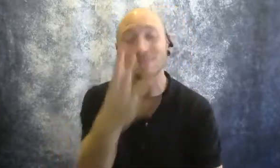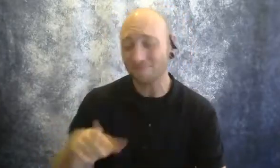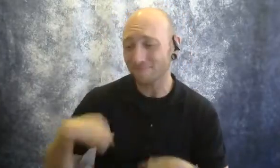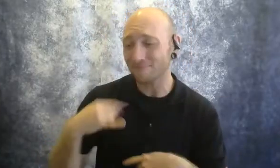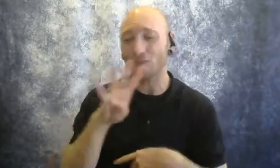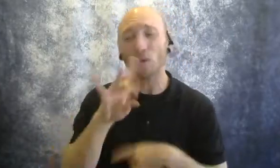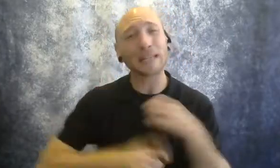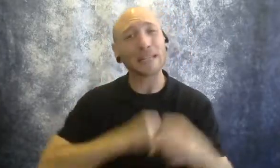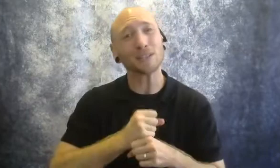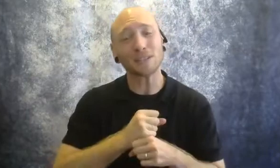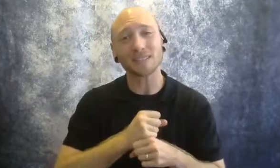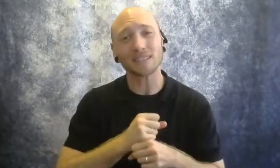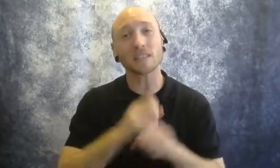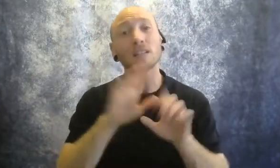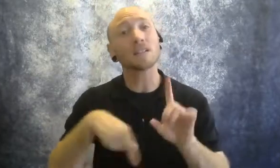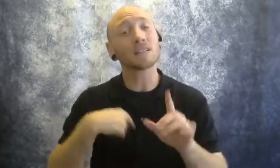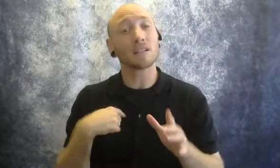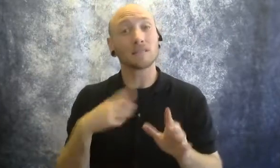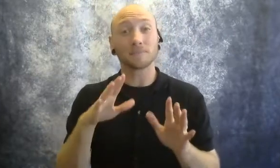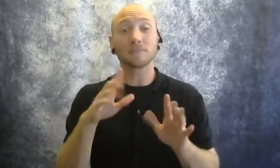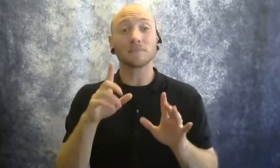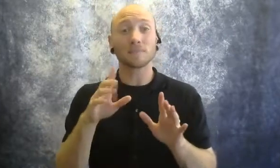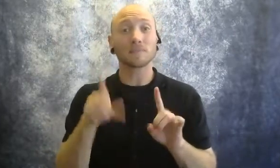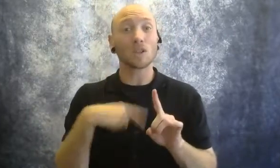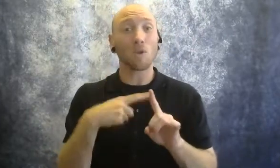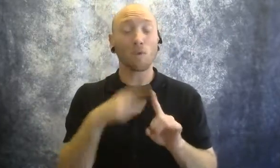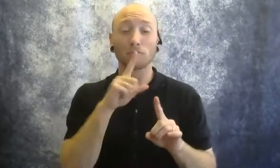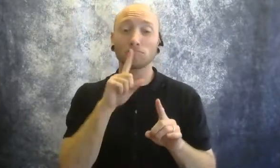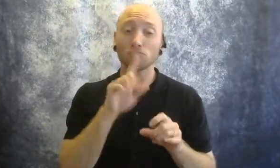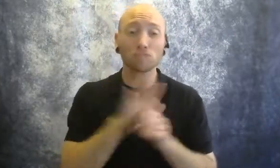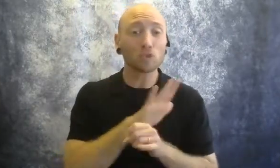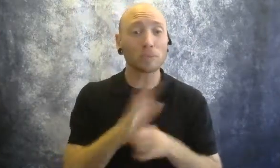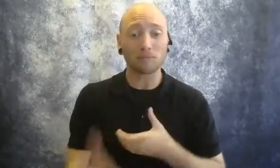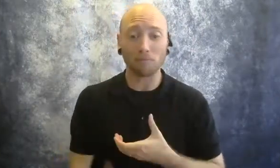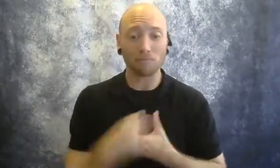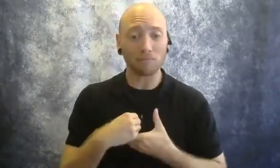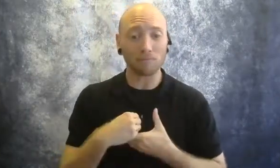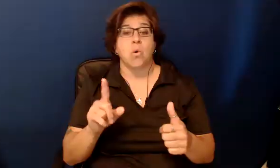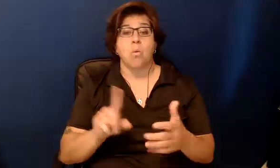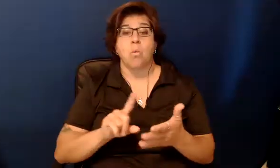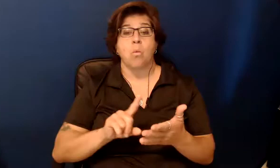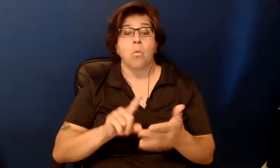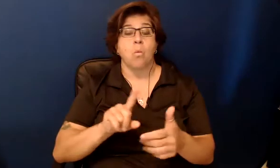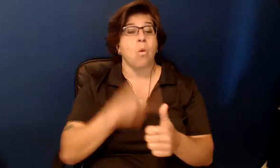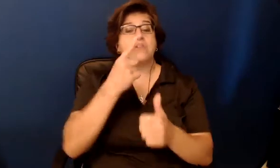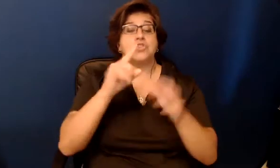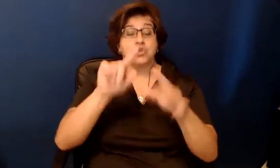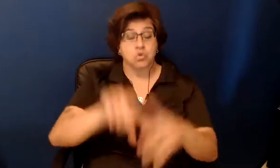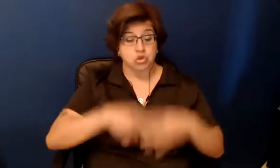over the last 48 plus years, okay? So, and once you get onto something like this, you can't let go